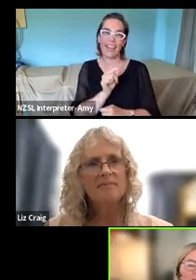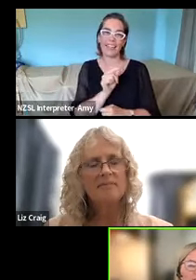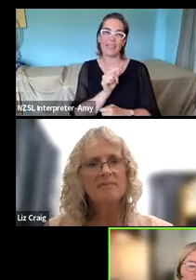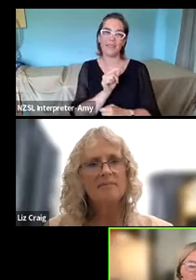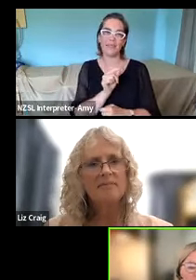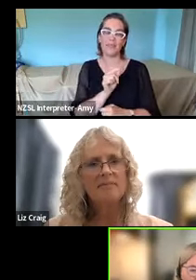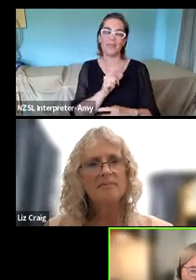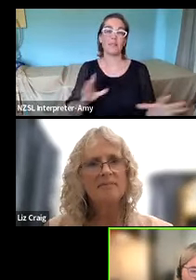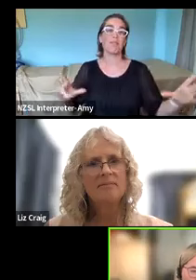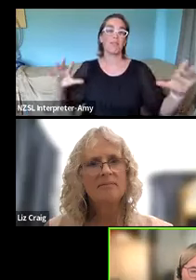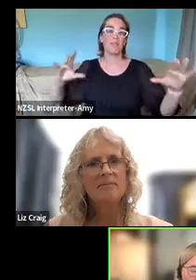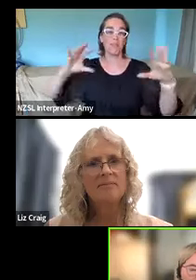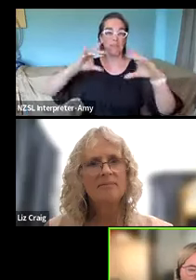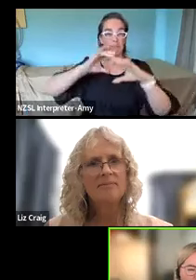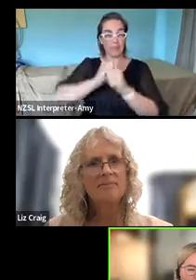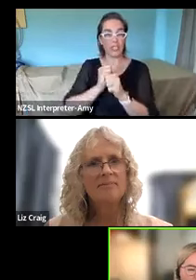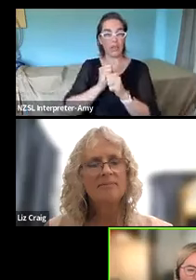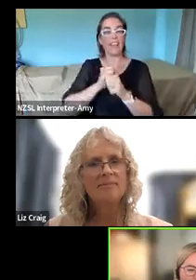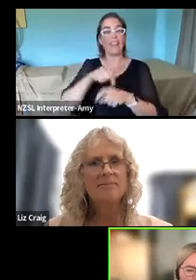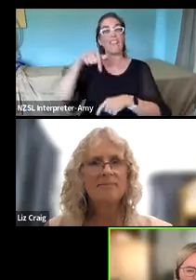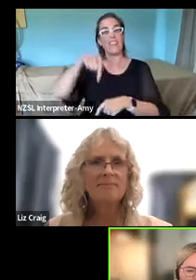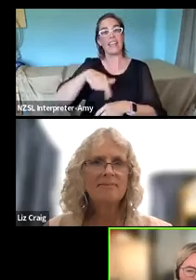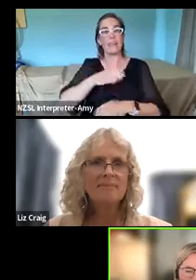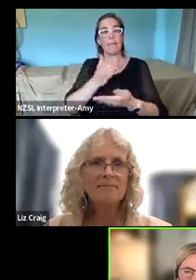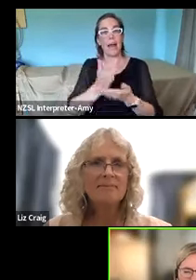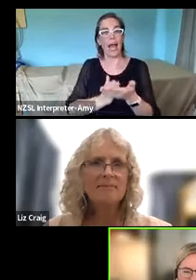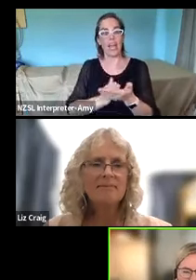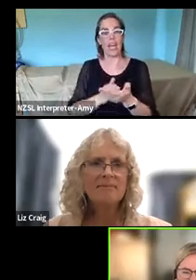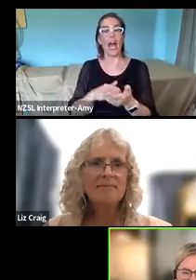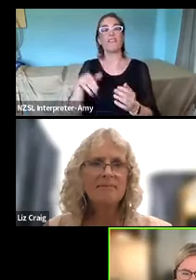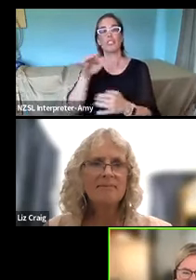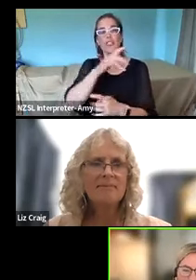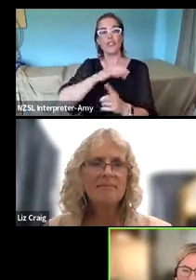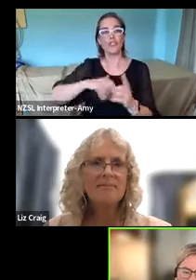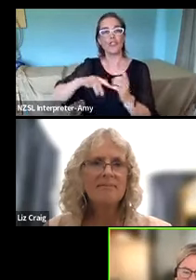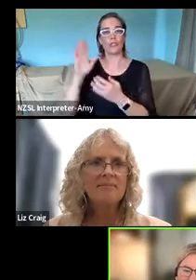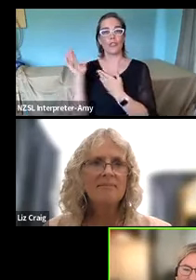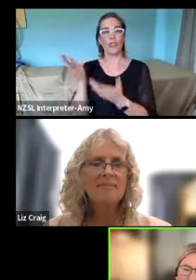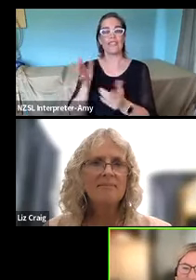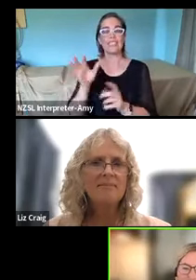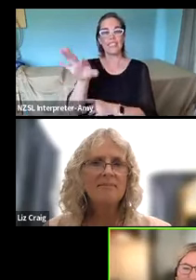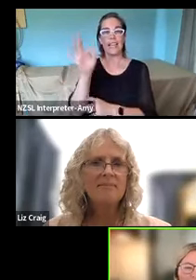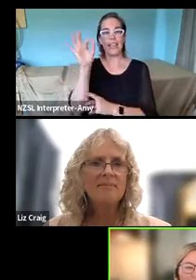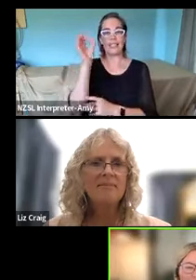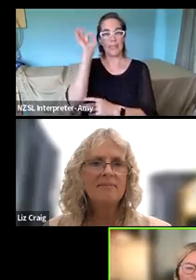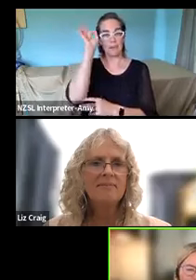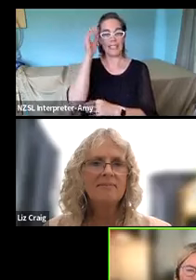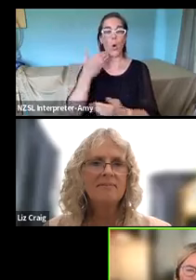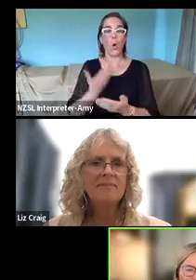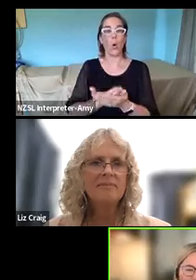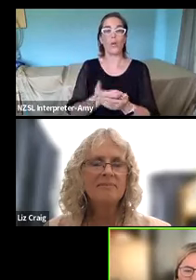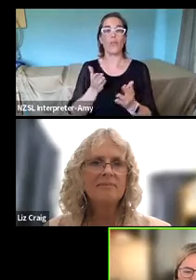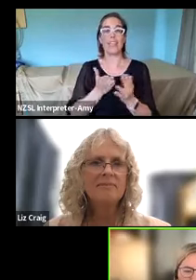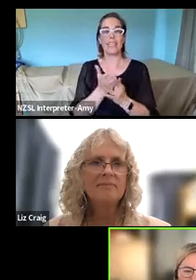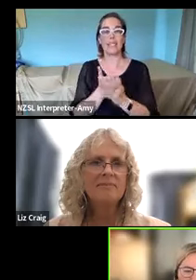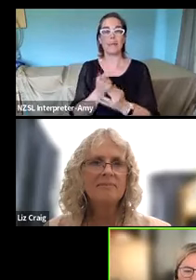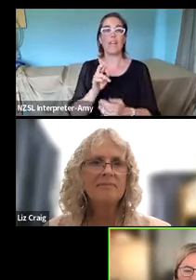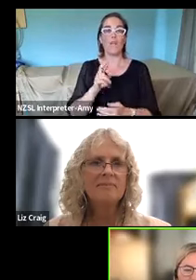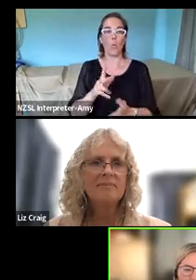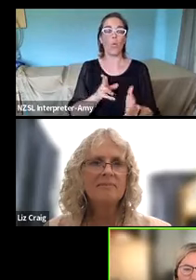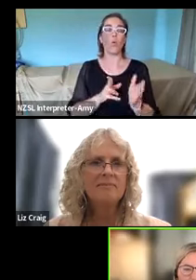that brings us to the end of this part of our Social Services Select Committee on the Accessibility for New Zealanders